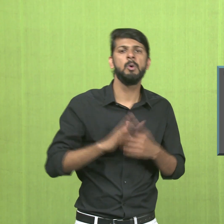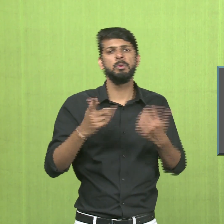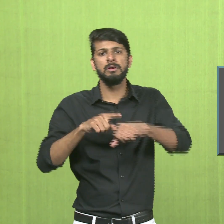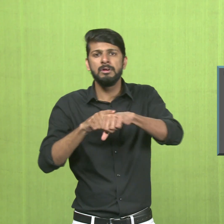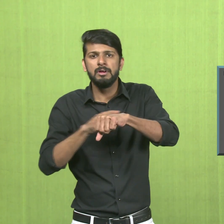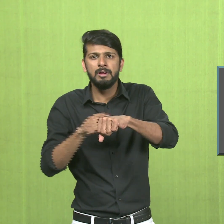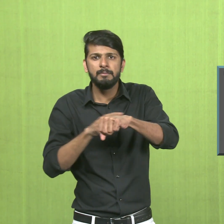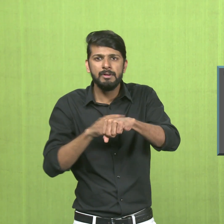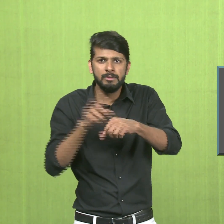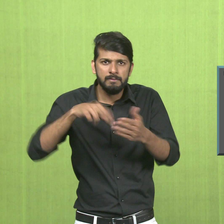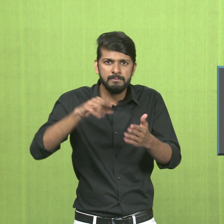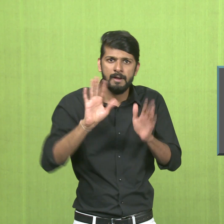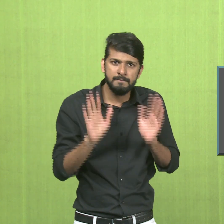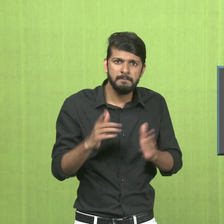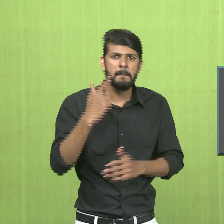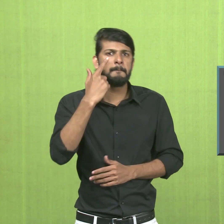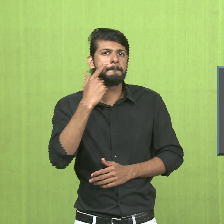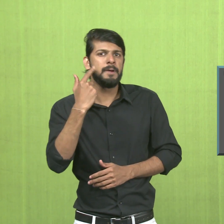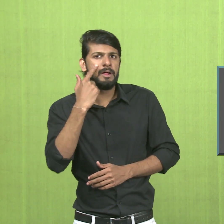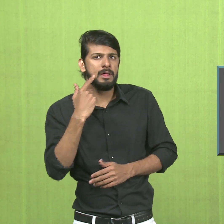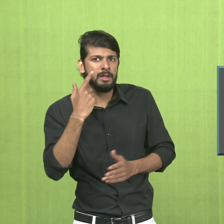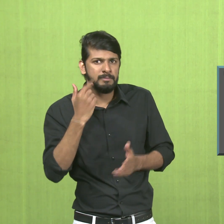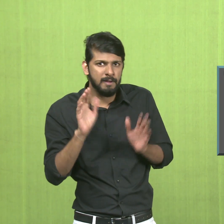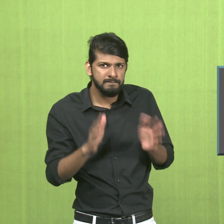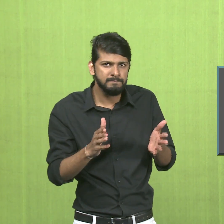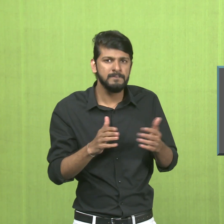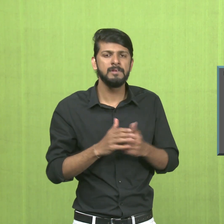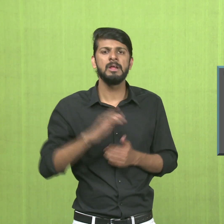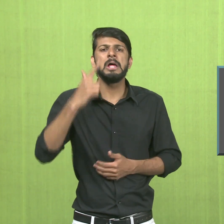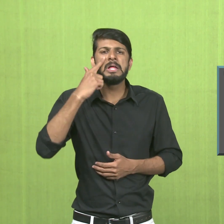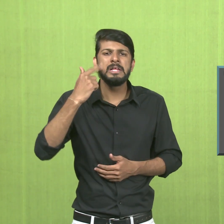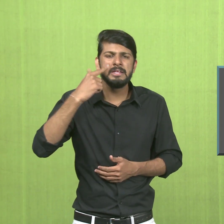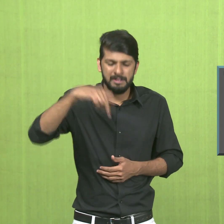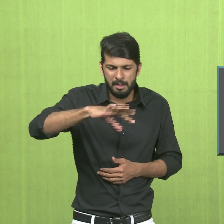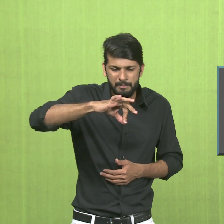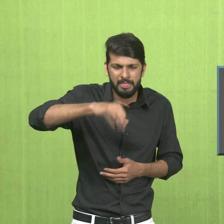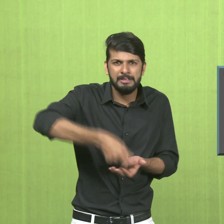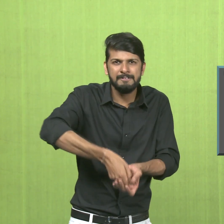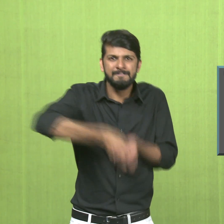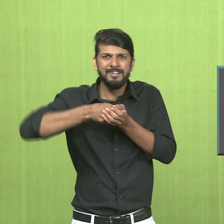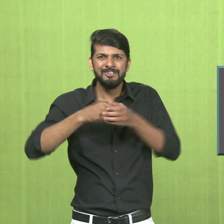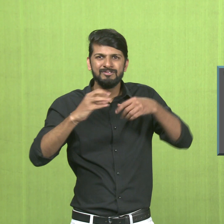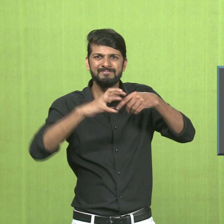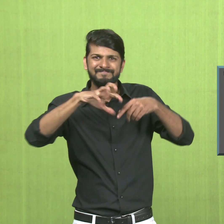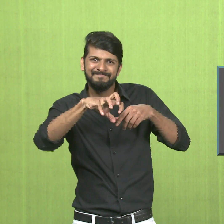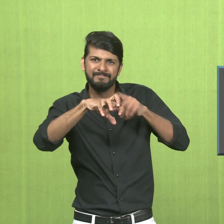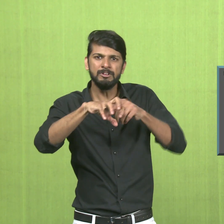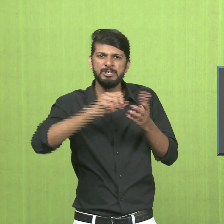brown color is available from ochre, yellow color is obtained from raw turmeric,